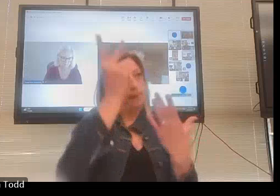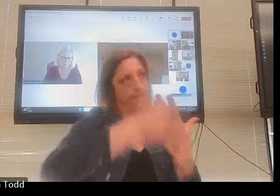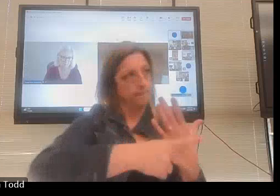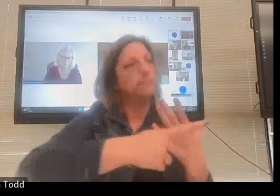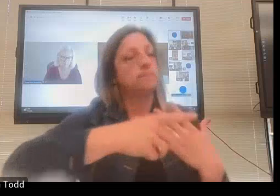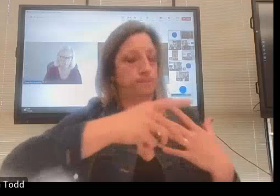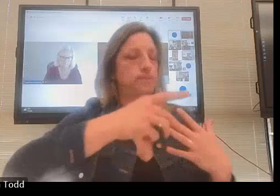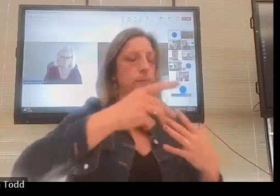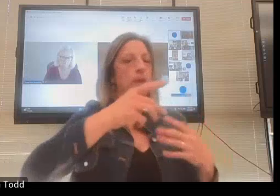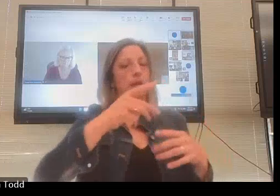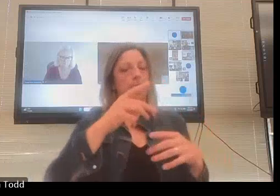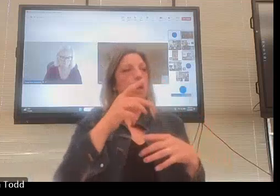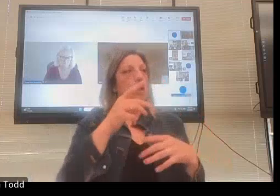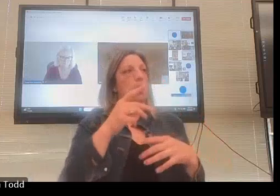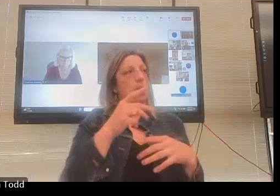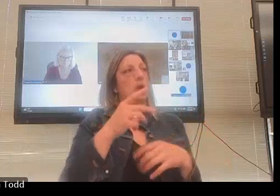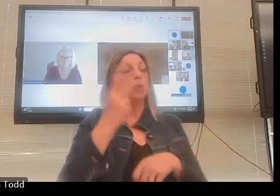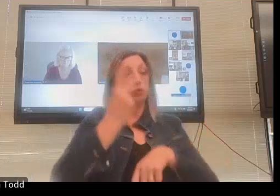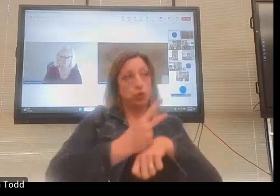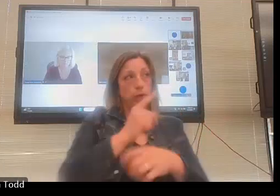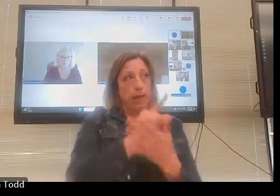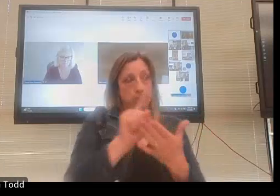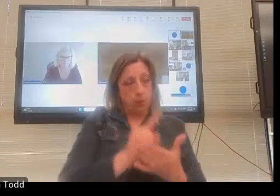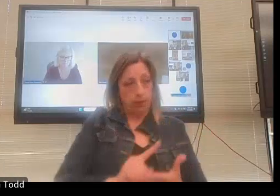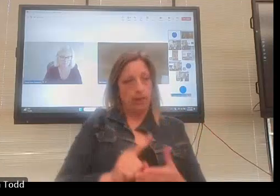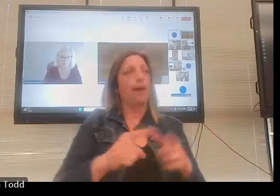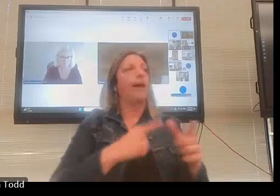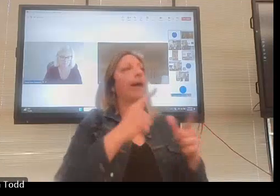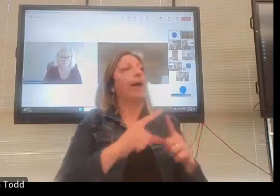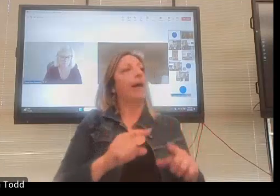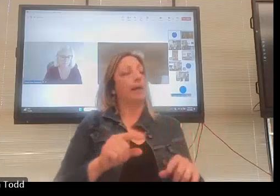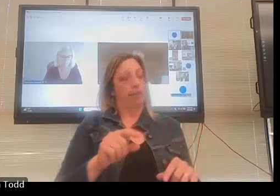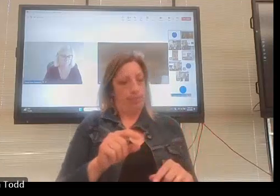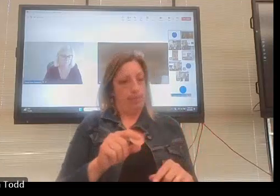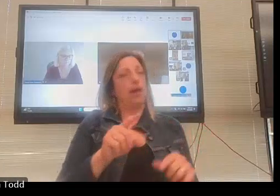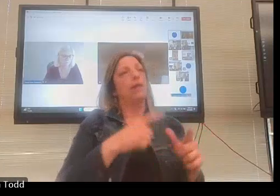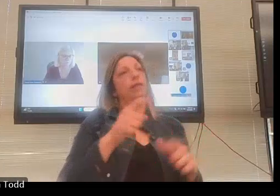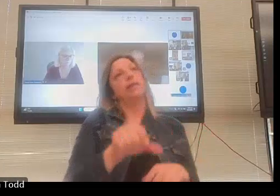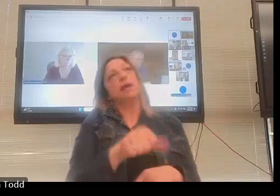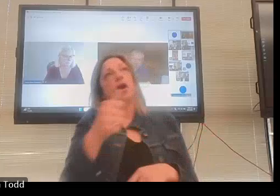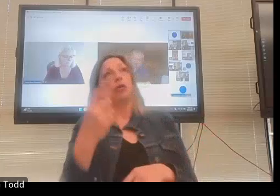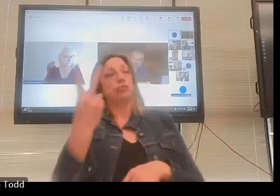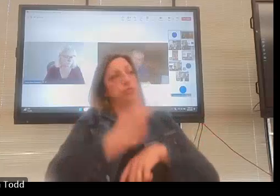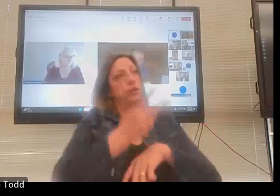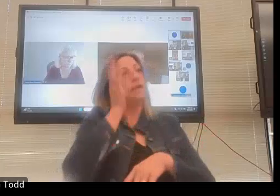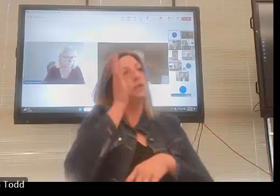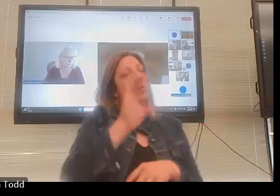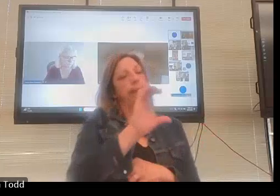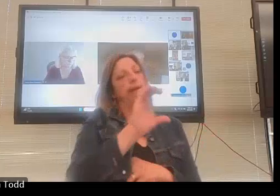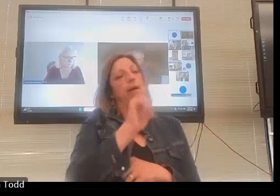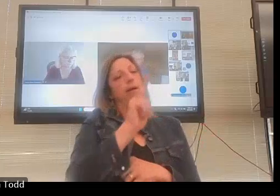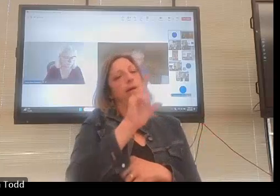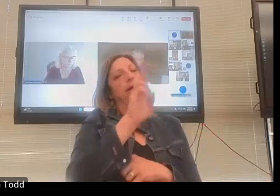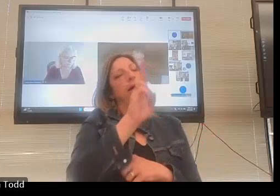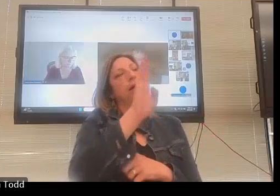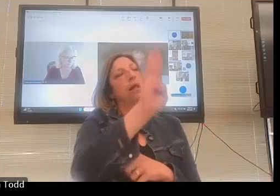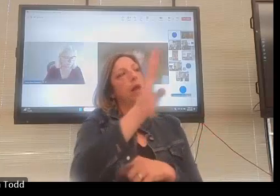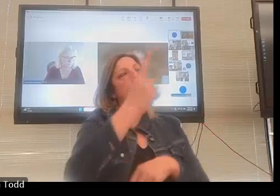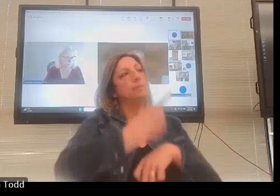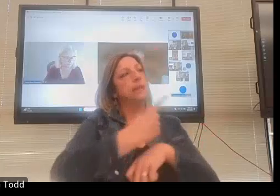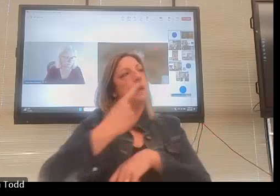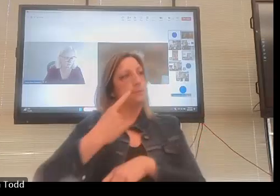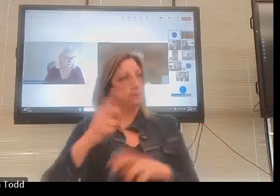concept enrichment, for our concept enrichment program. It's 2 days a week. And then the other 2 days